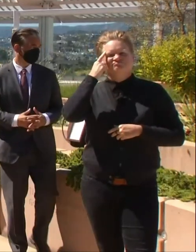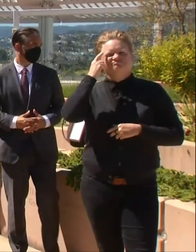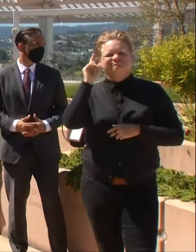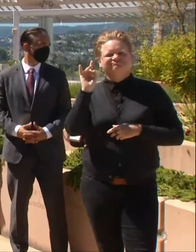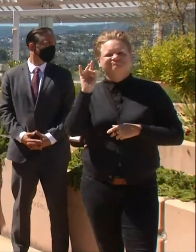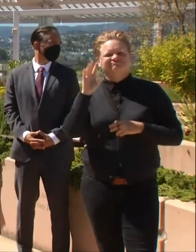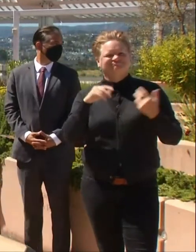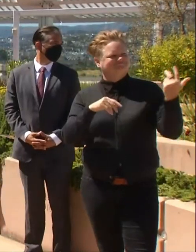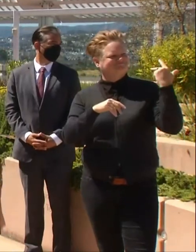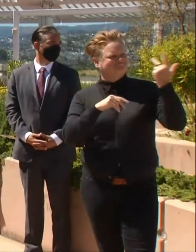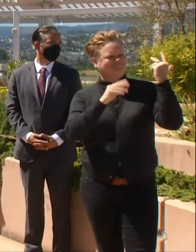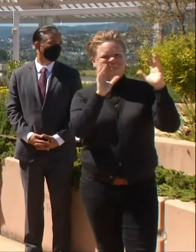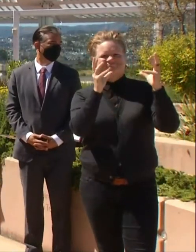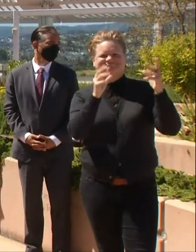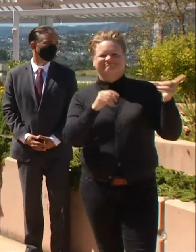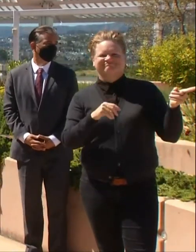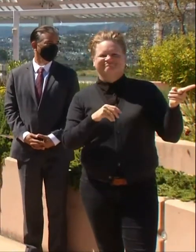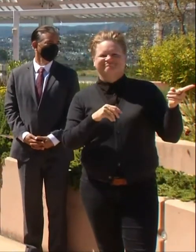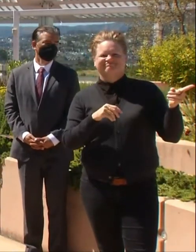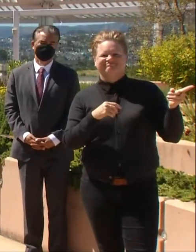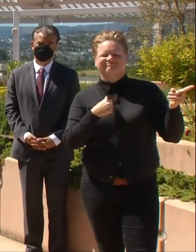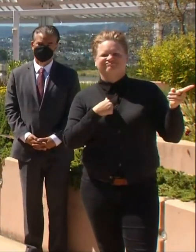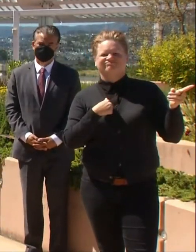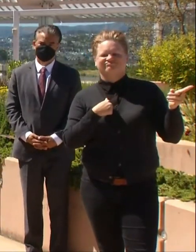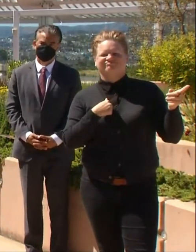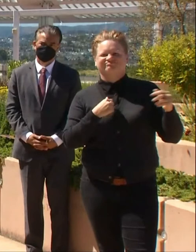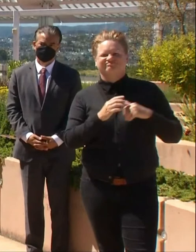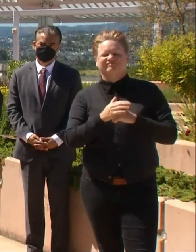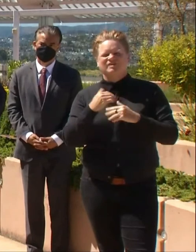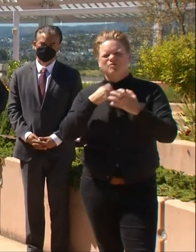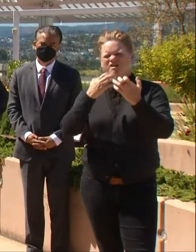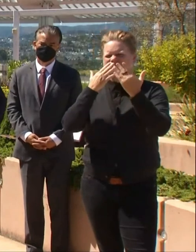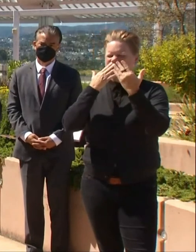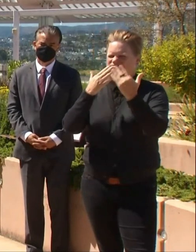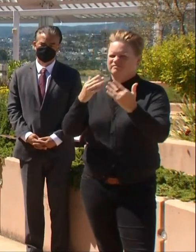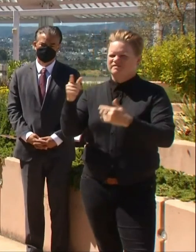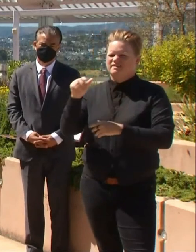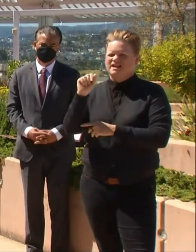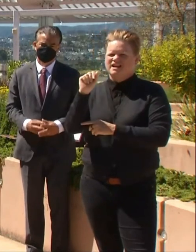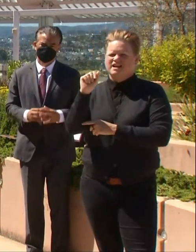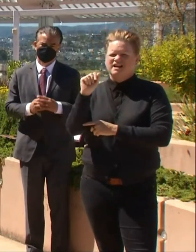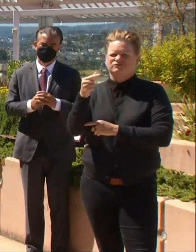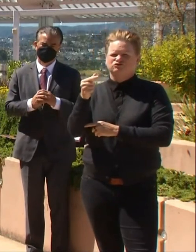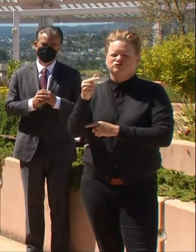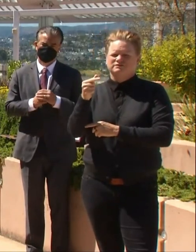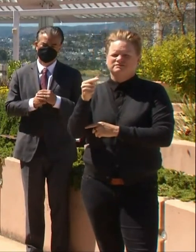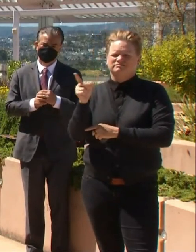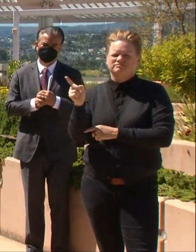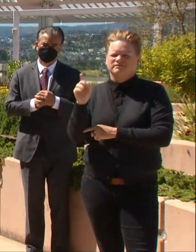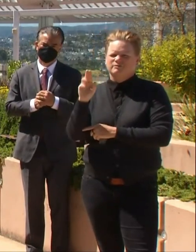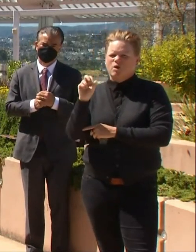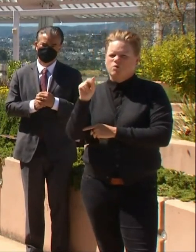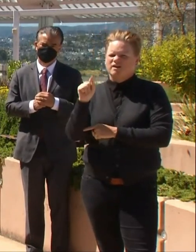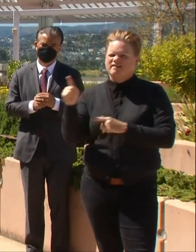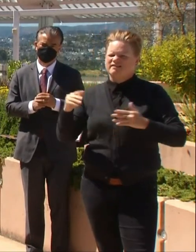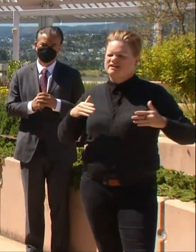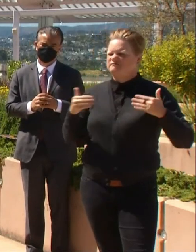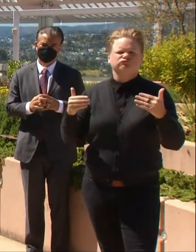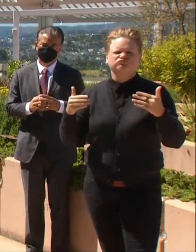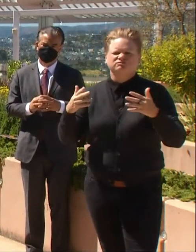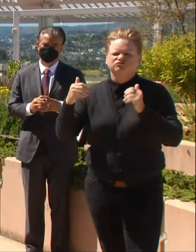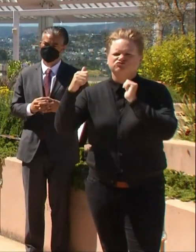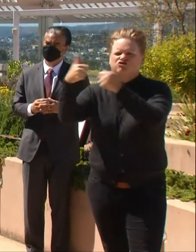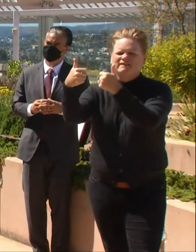thank the Attorney General for his steadfastness, his leadership, his willingness to take this on immediately, not hesitating,